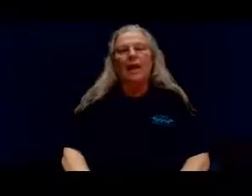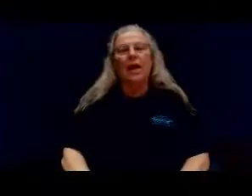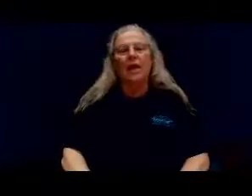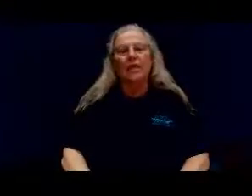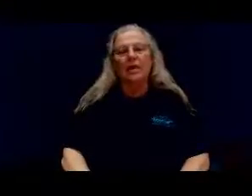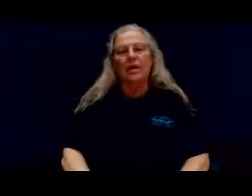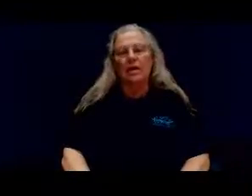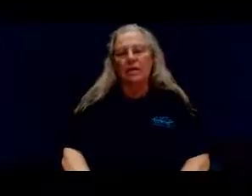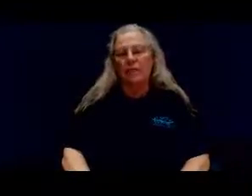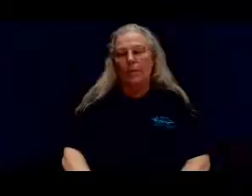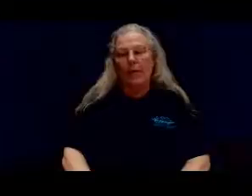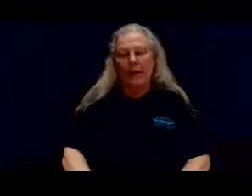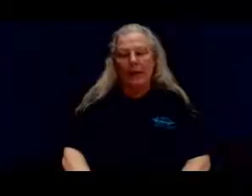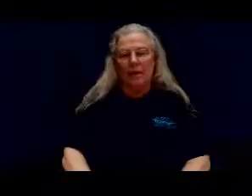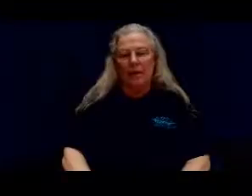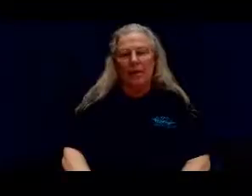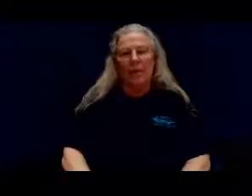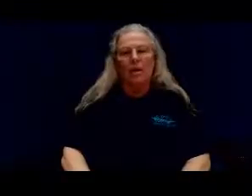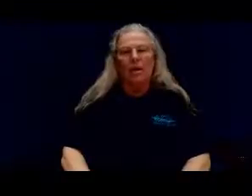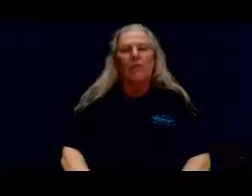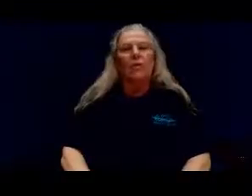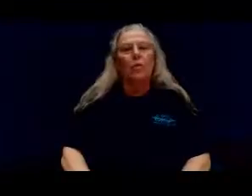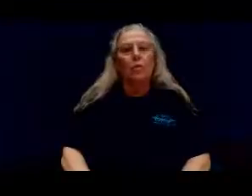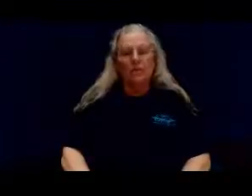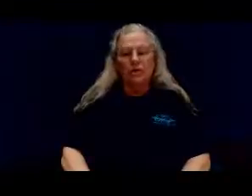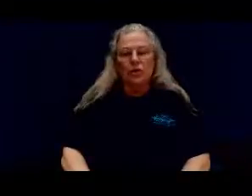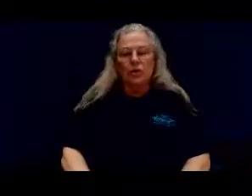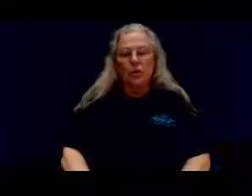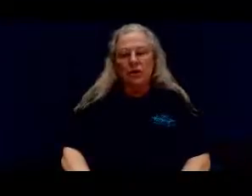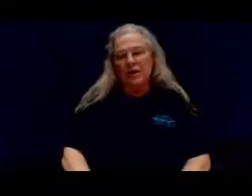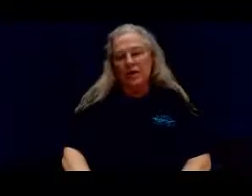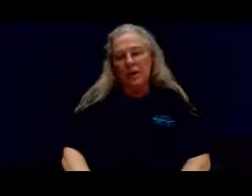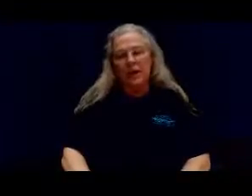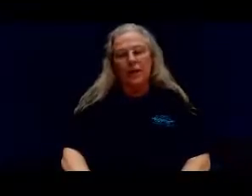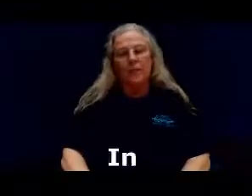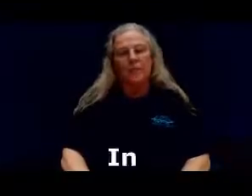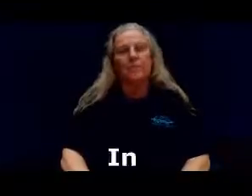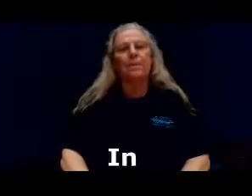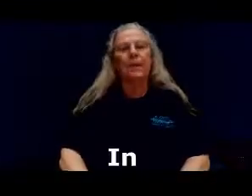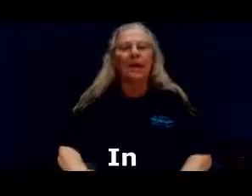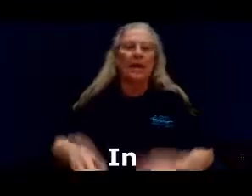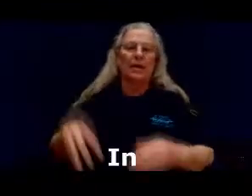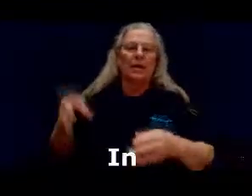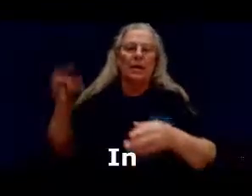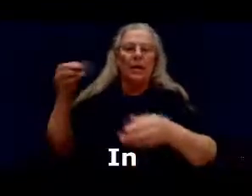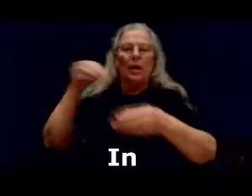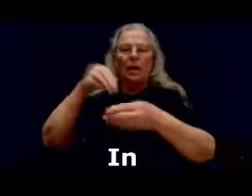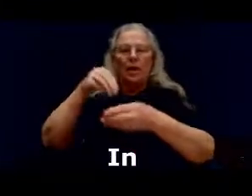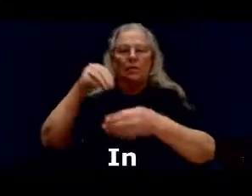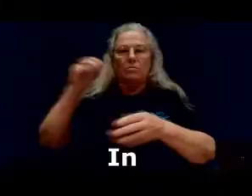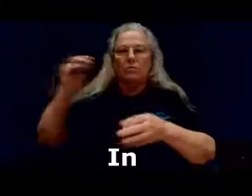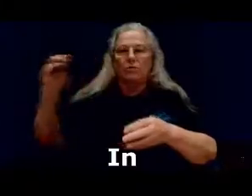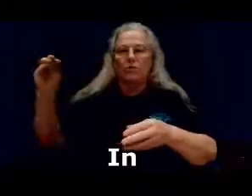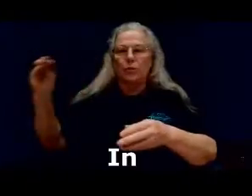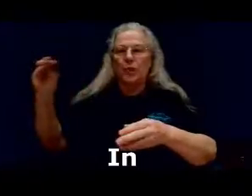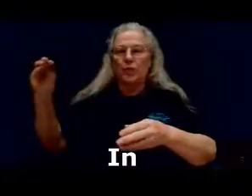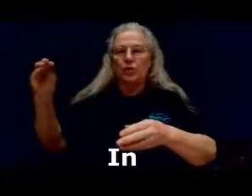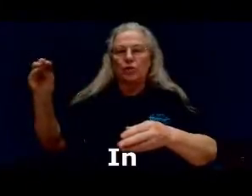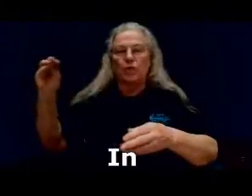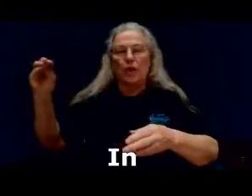in heavenly love abiding. The words that you're going to need in, and you just pinch your dominant